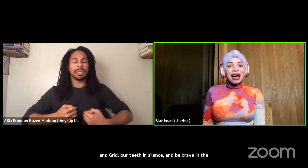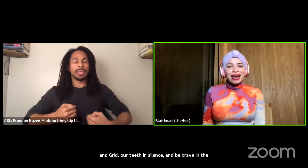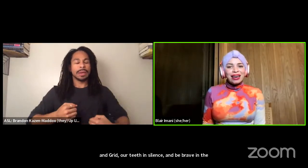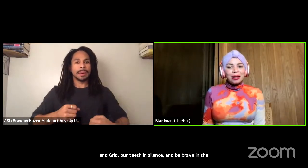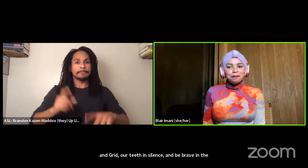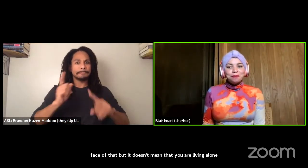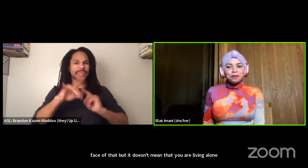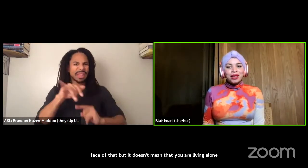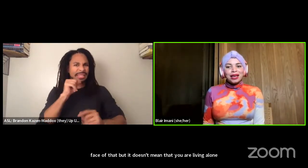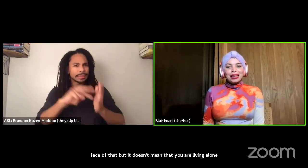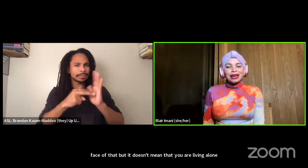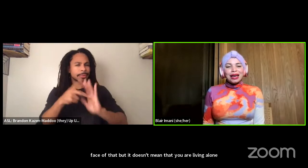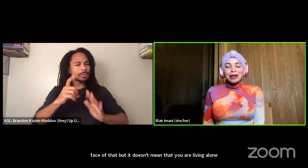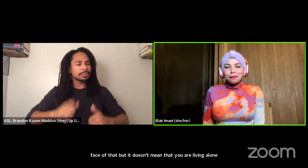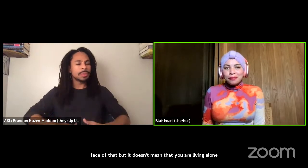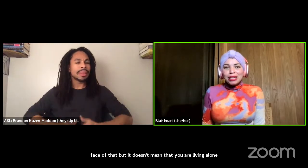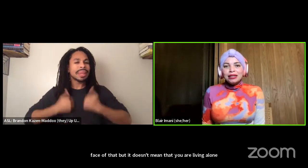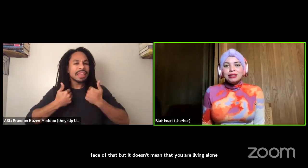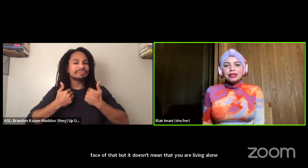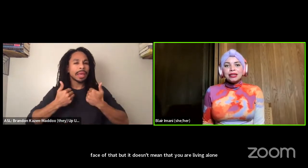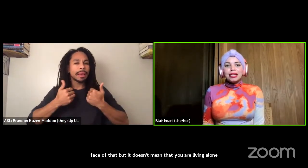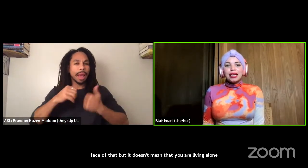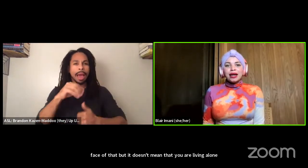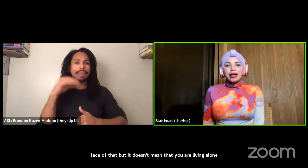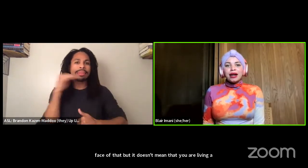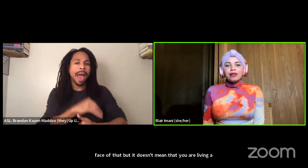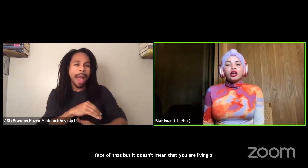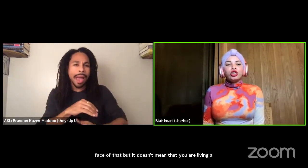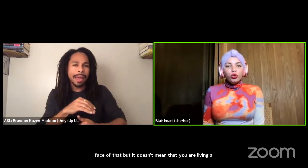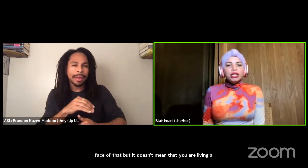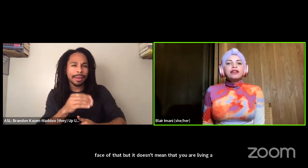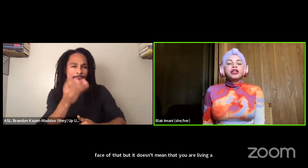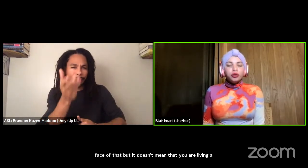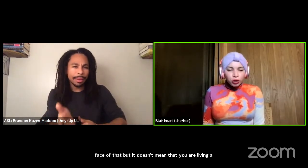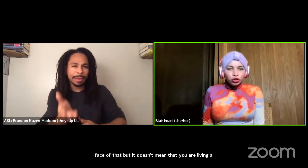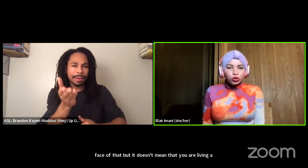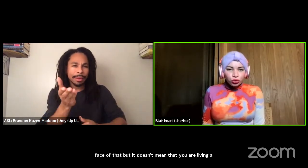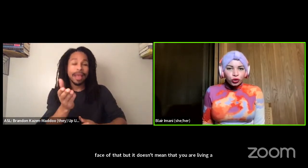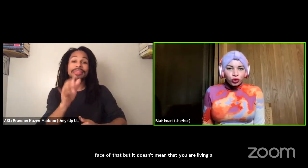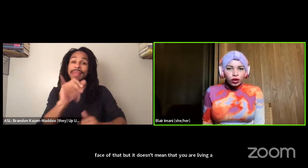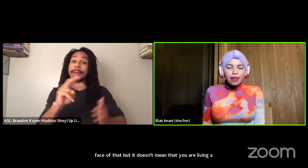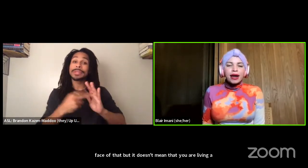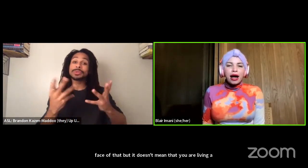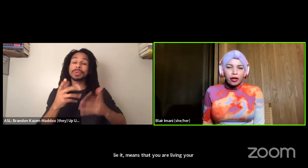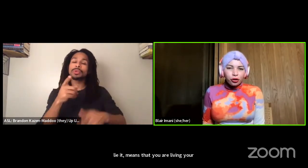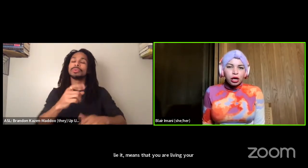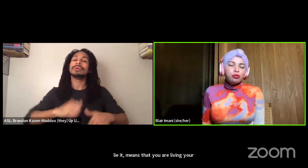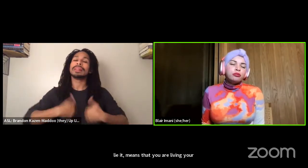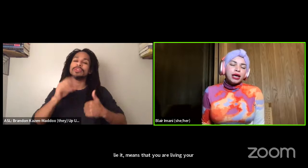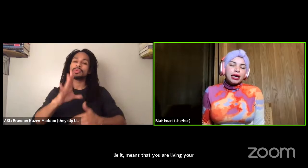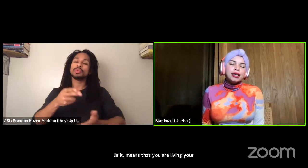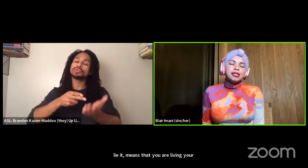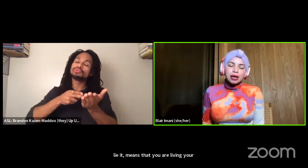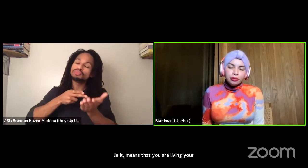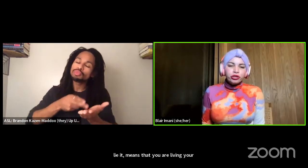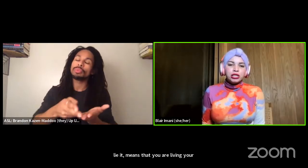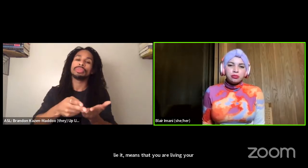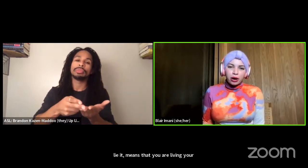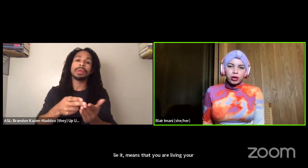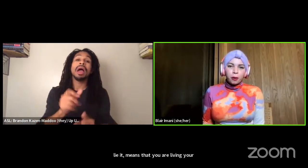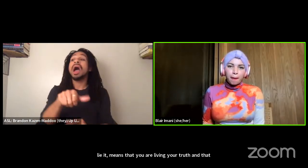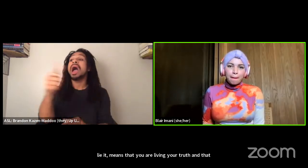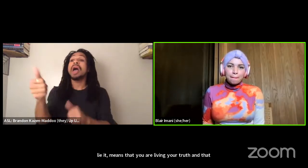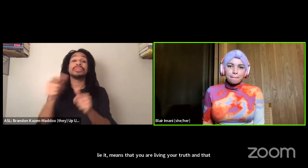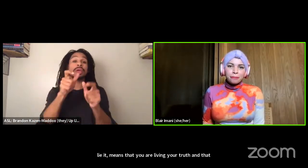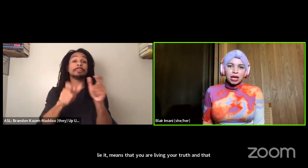are living a lie. It means that you are living your truth and that other people are making